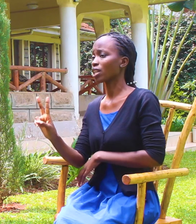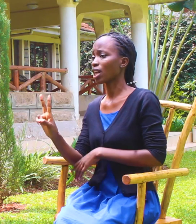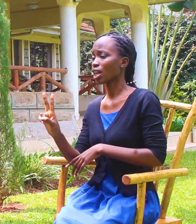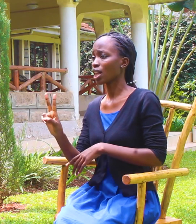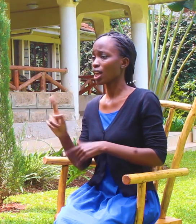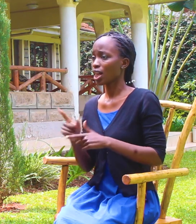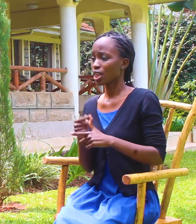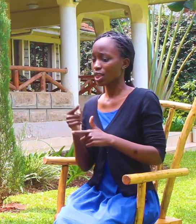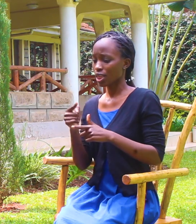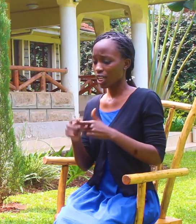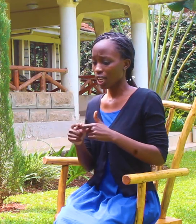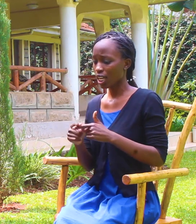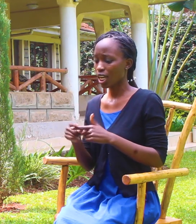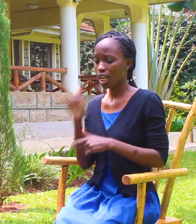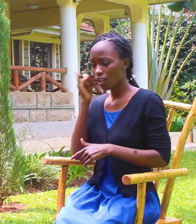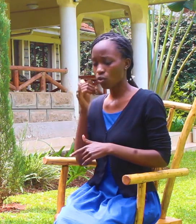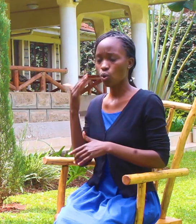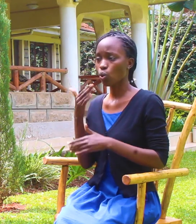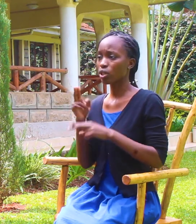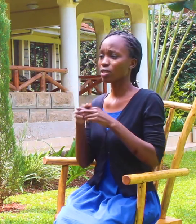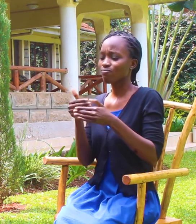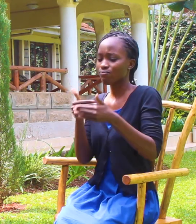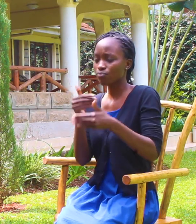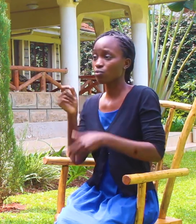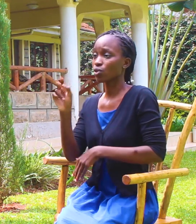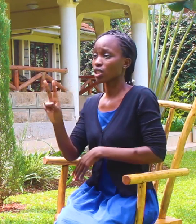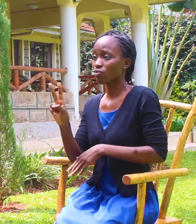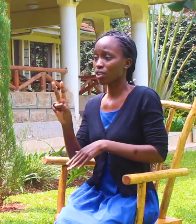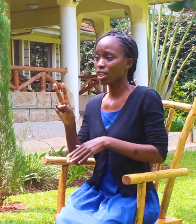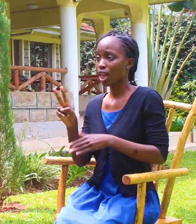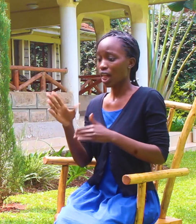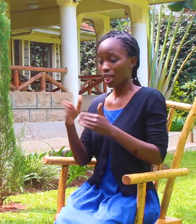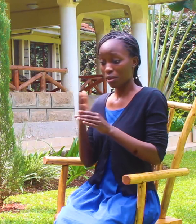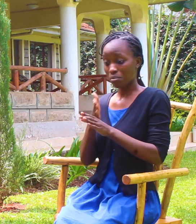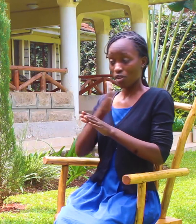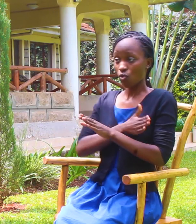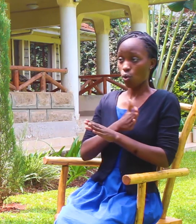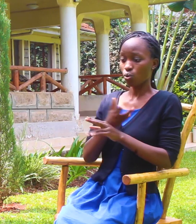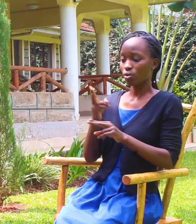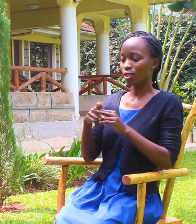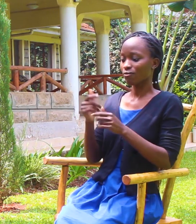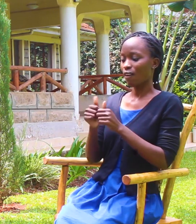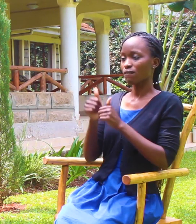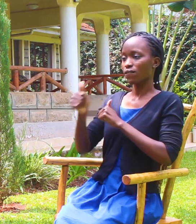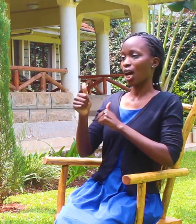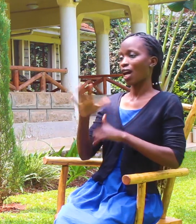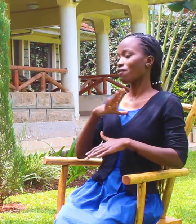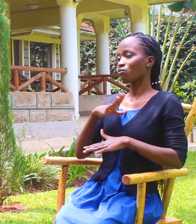she started sitting close to the TV, unlike before. So I initially